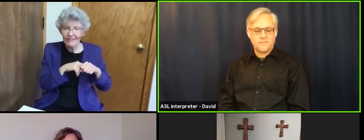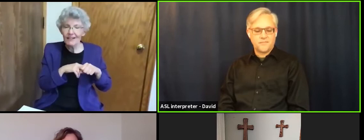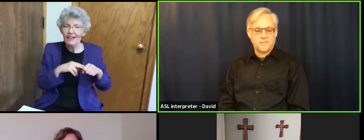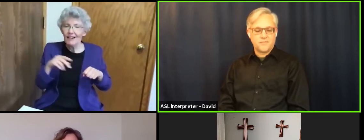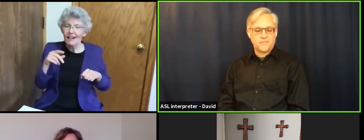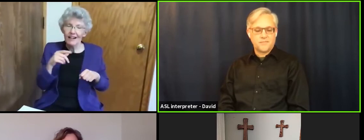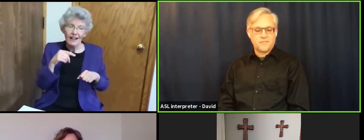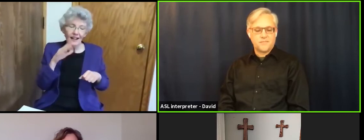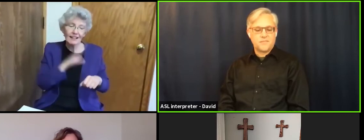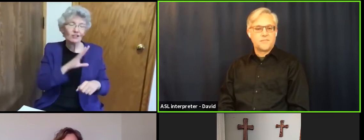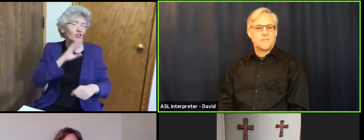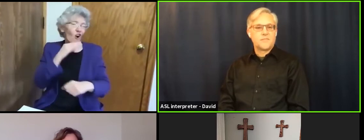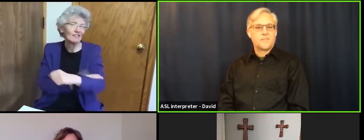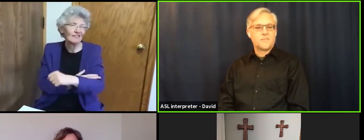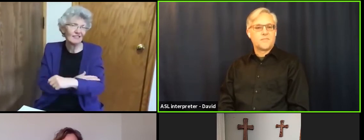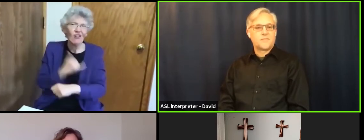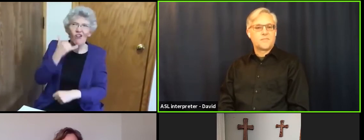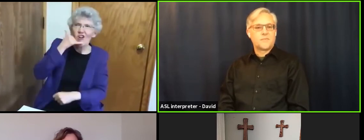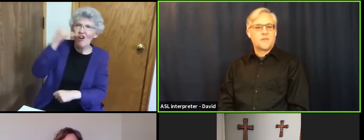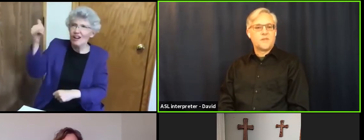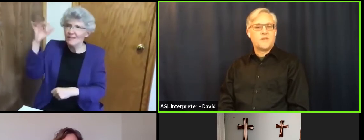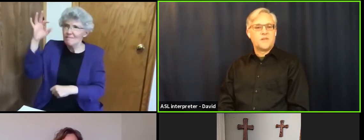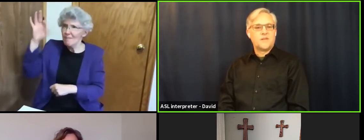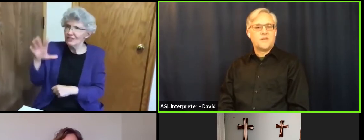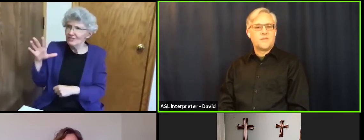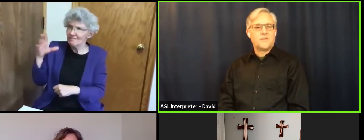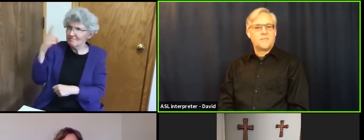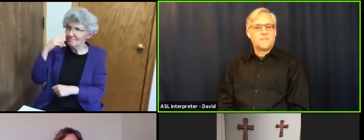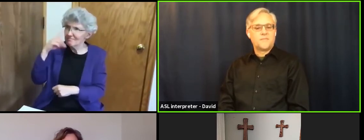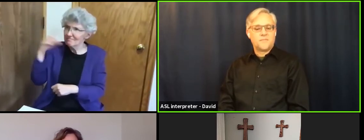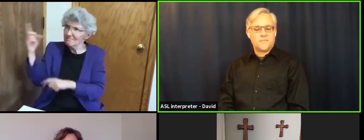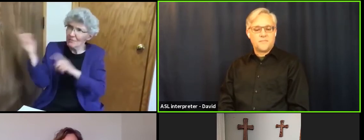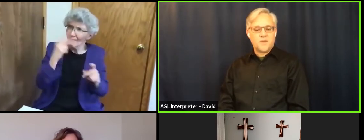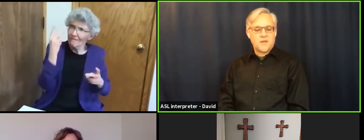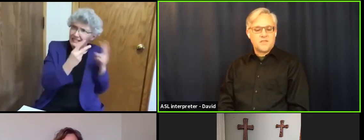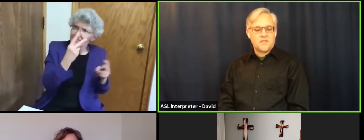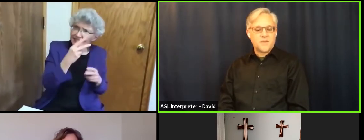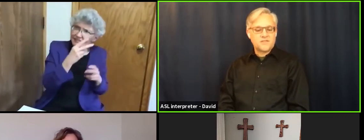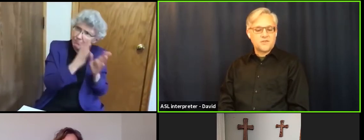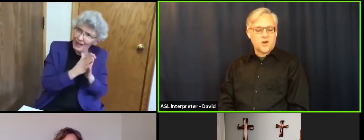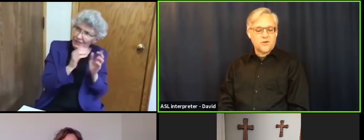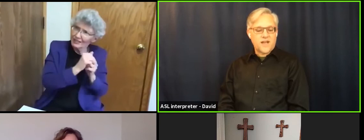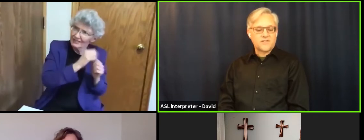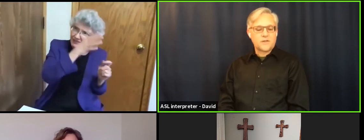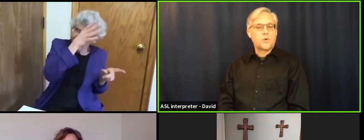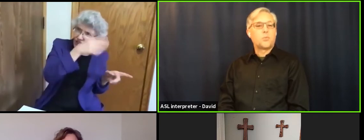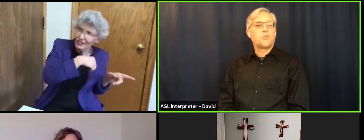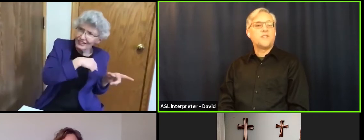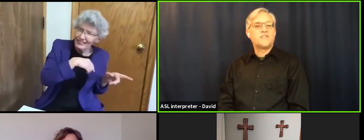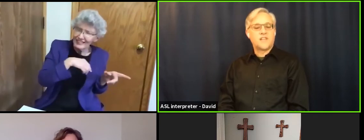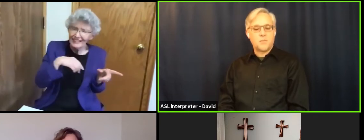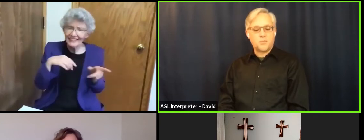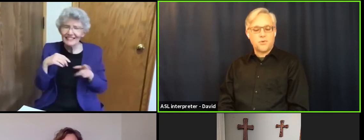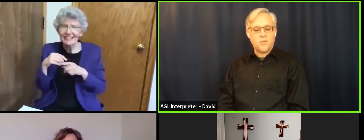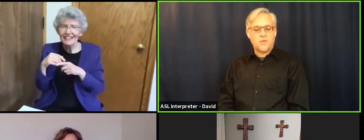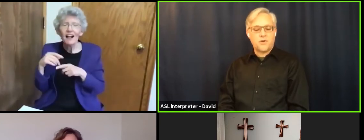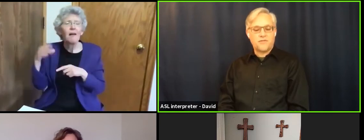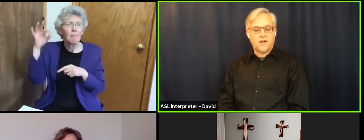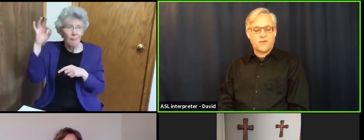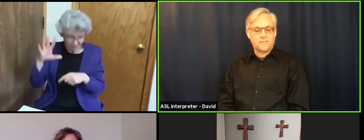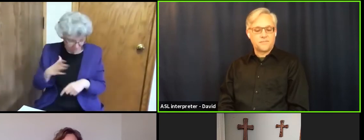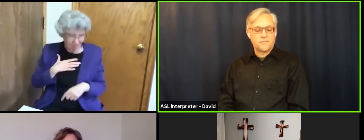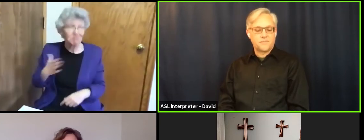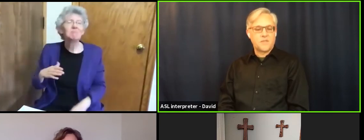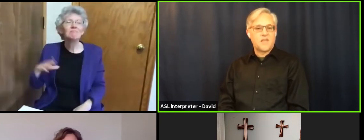The The man's daughter asked the local priest to come and pray with